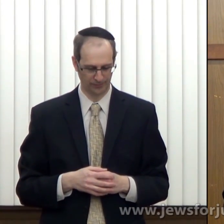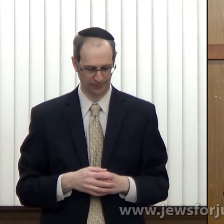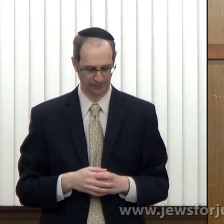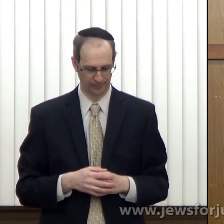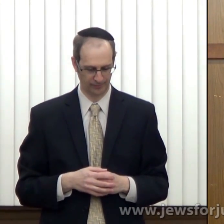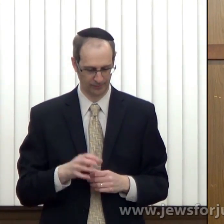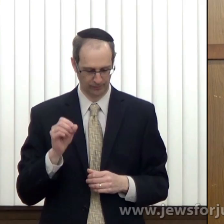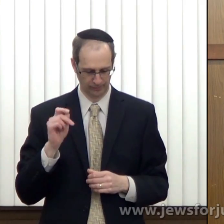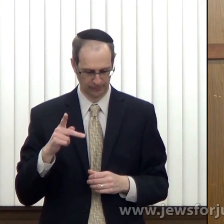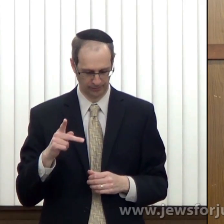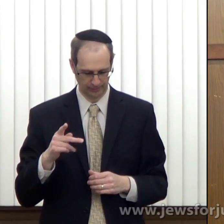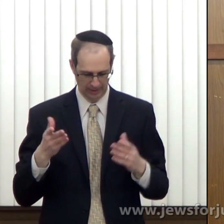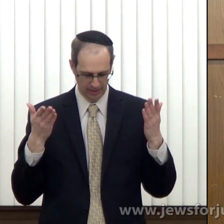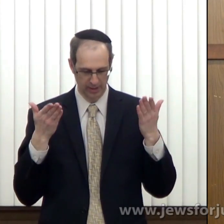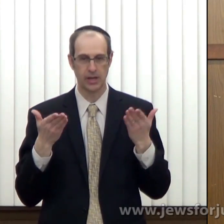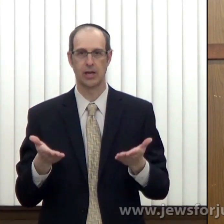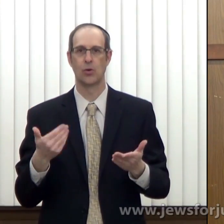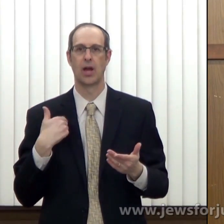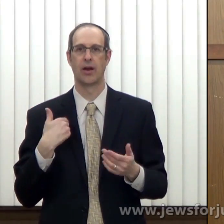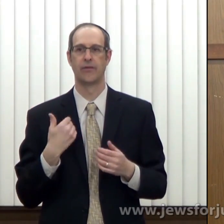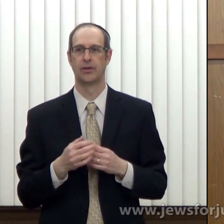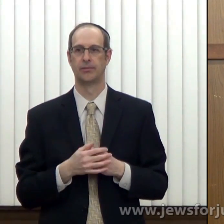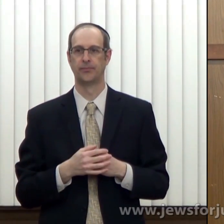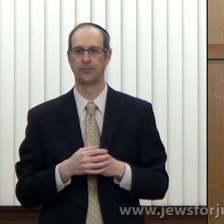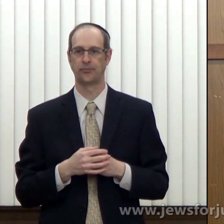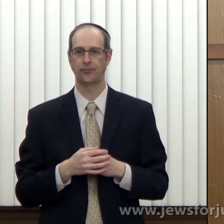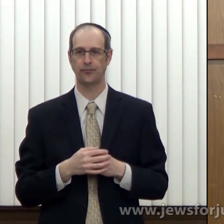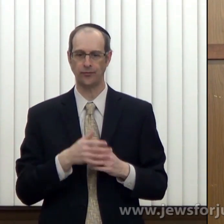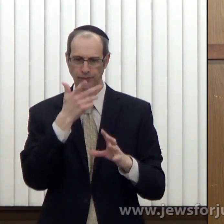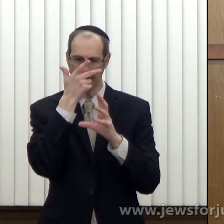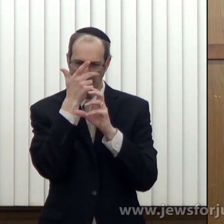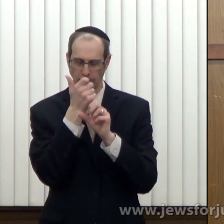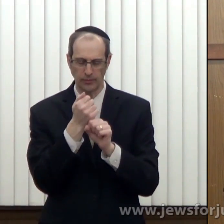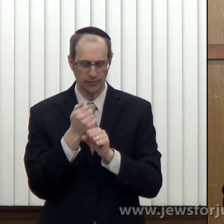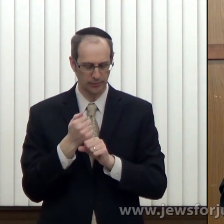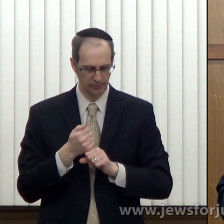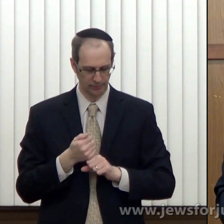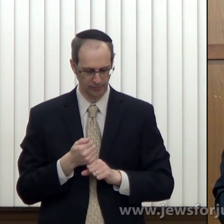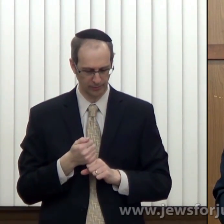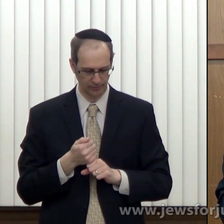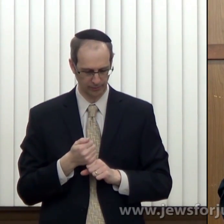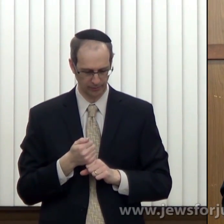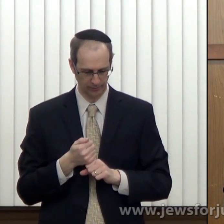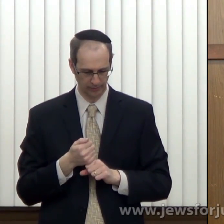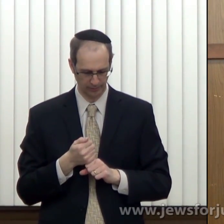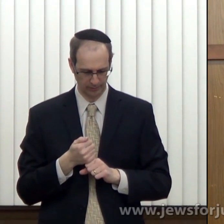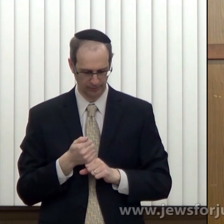Okay, so here we have an interesting